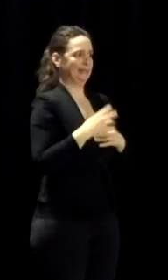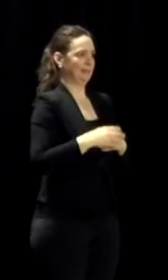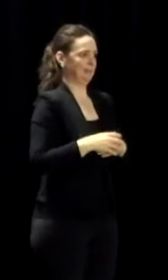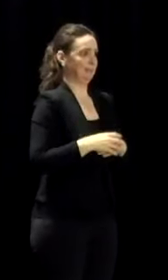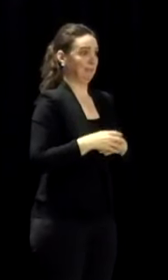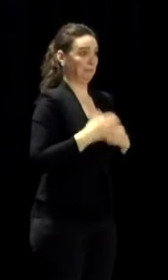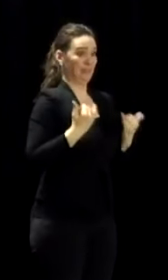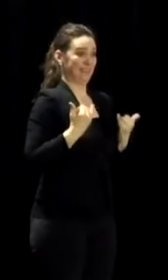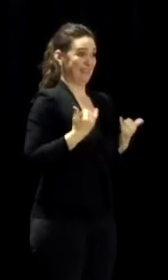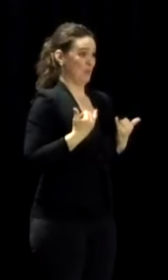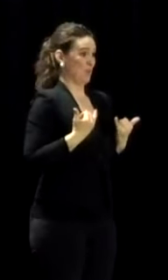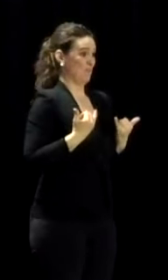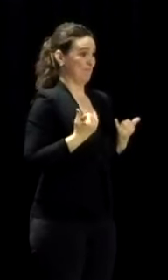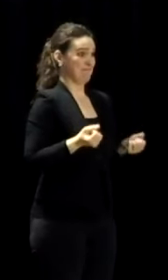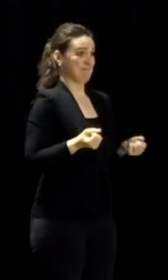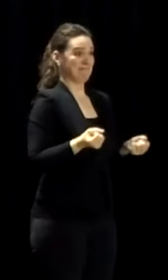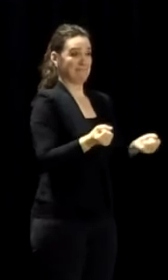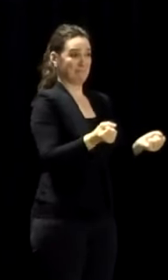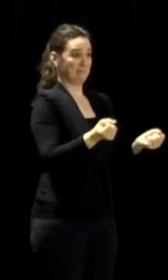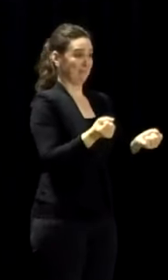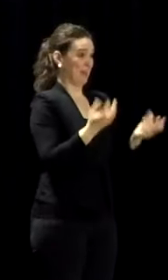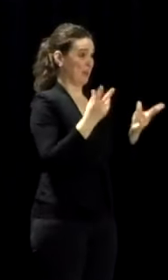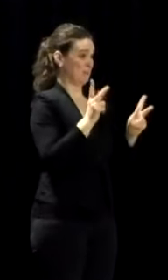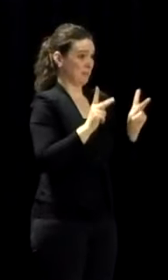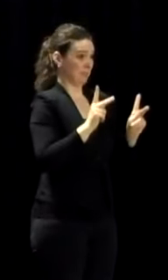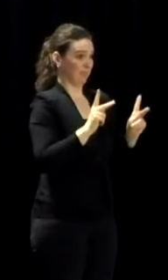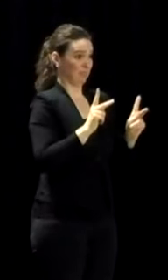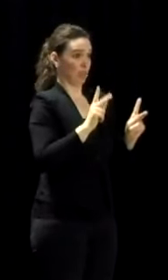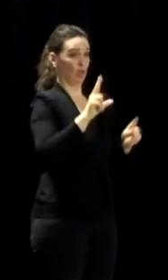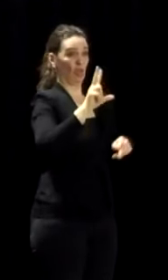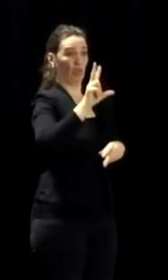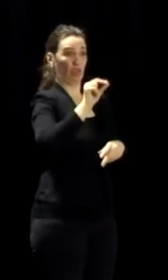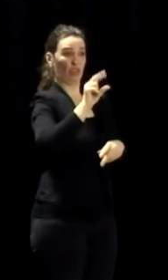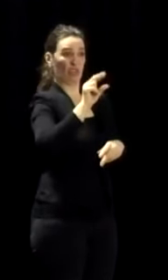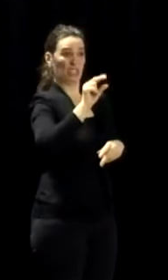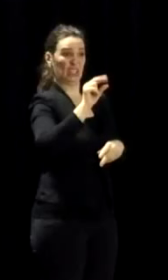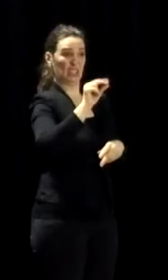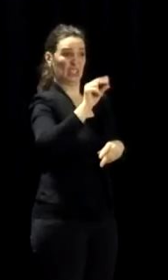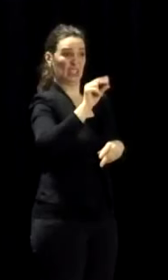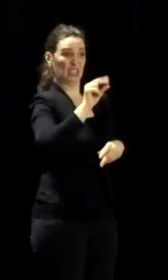looks like it might even start to go down a little bit more, which we hope is a good thing.